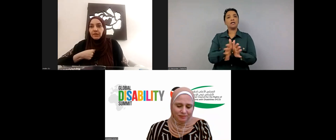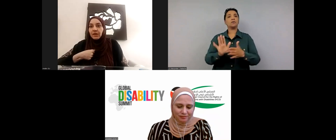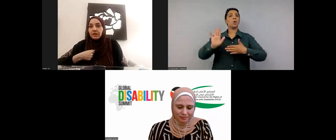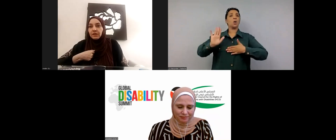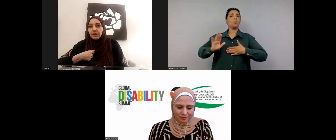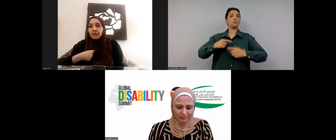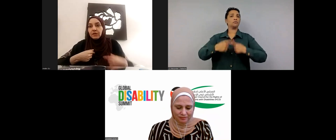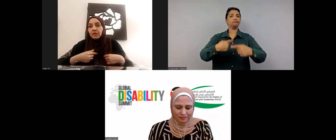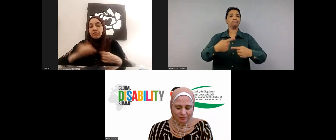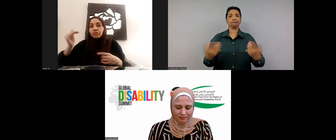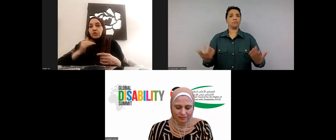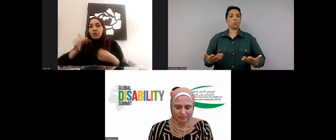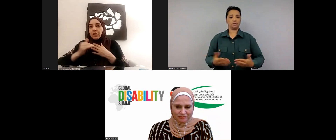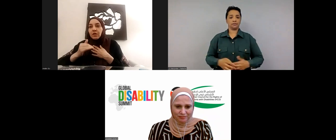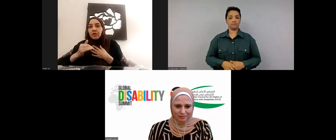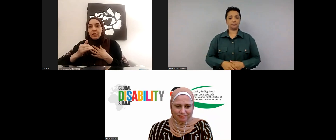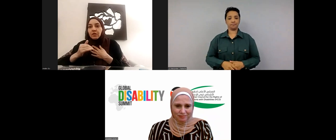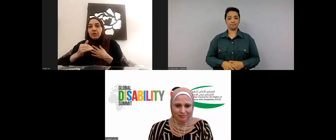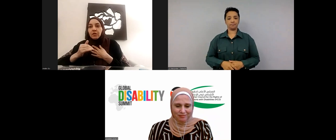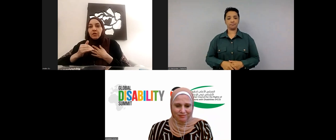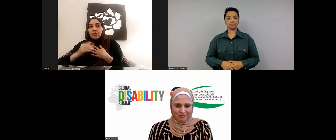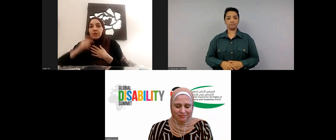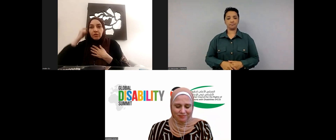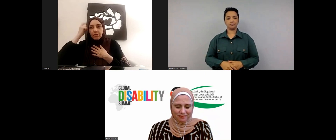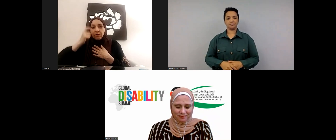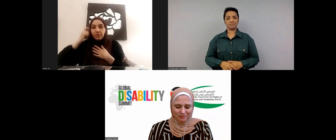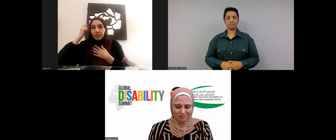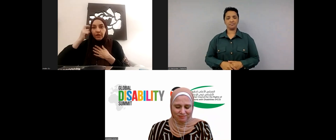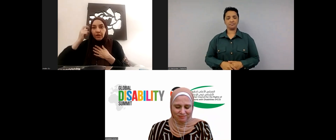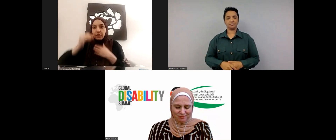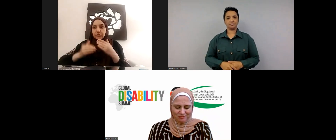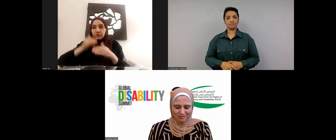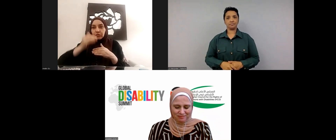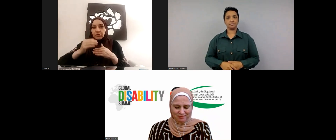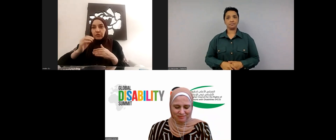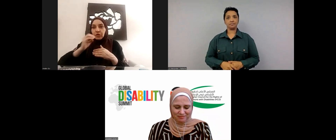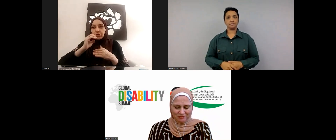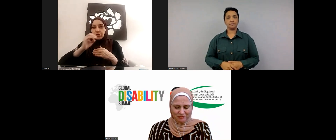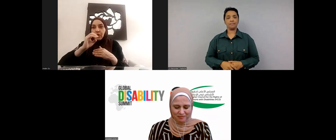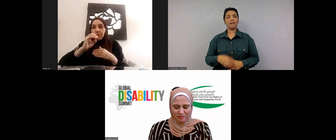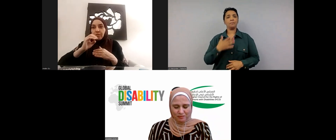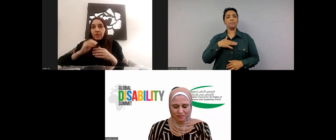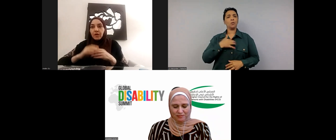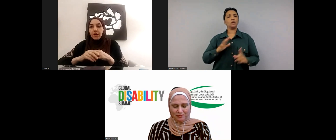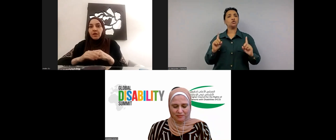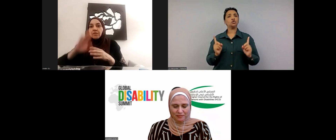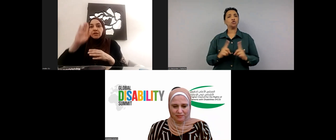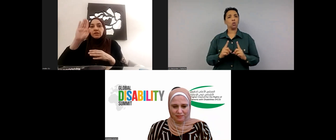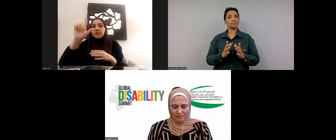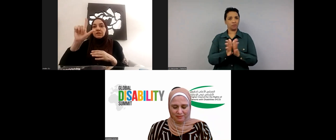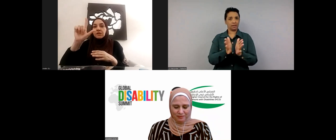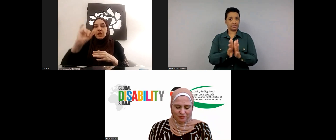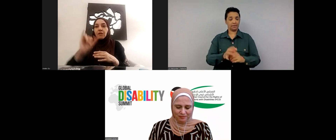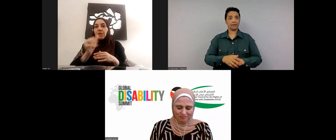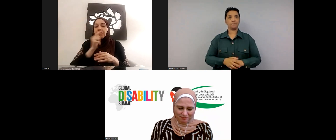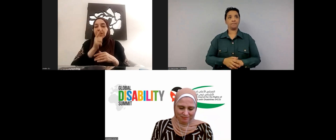not, very quickly, so that you wouldn't think that we have overlooked the question